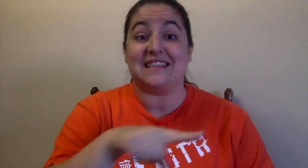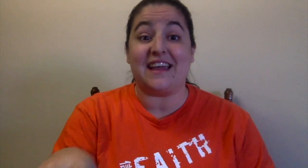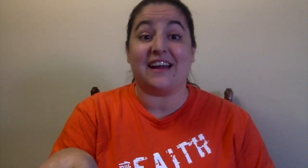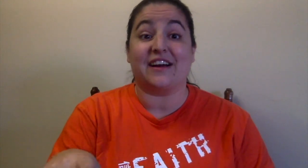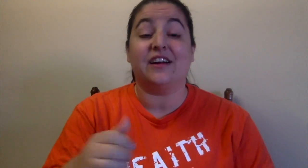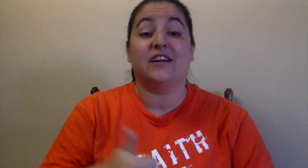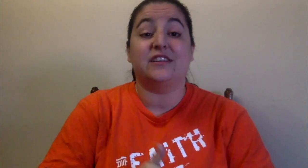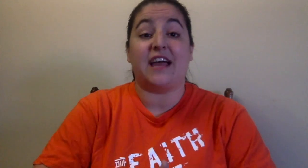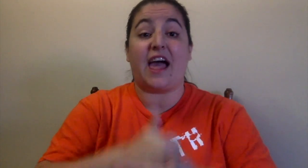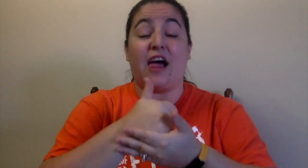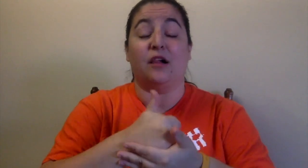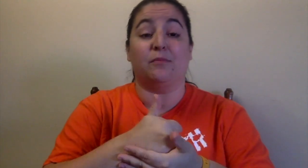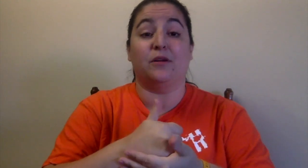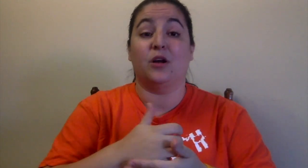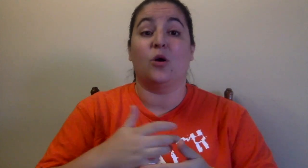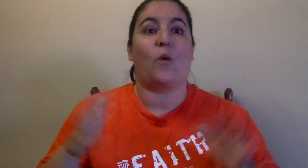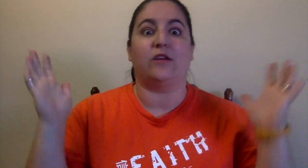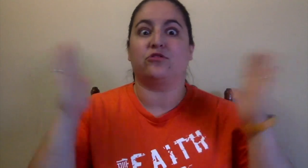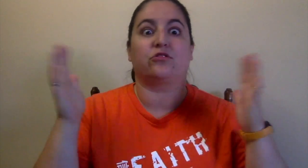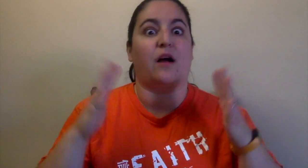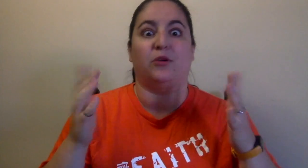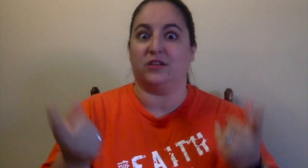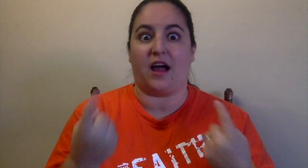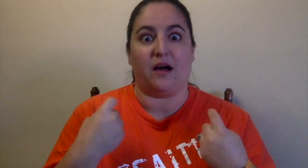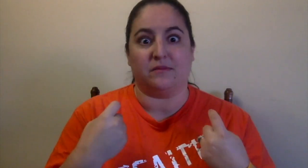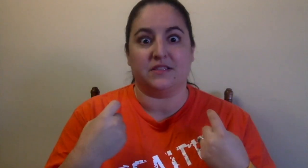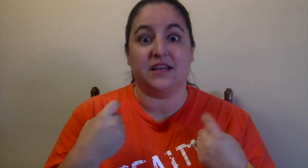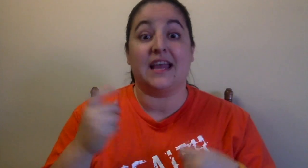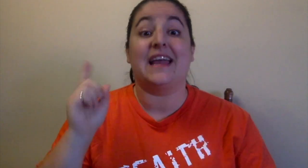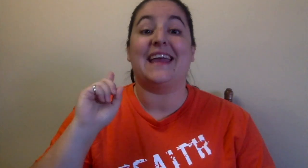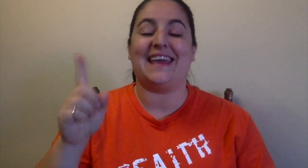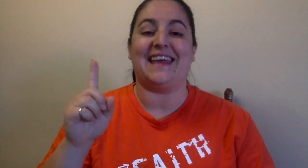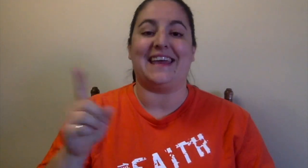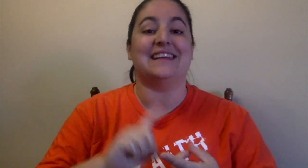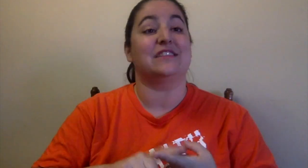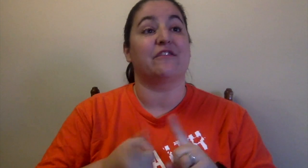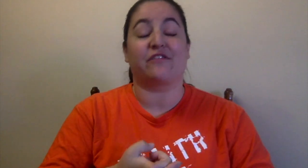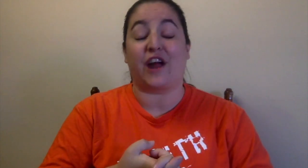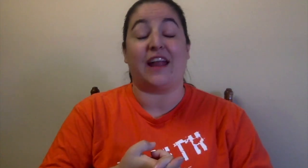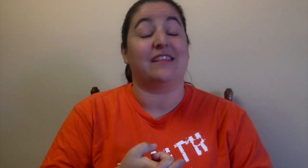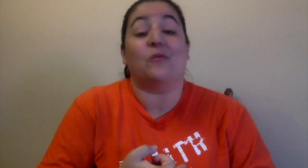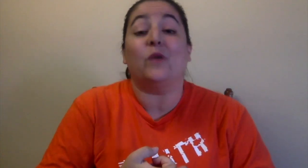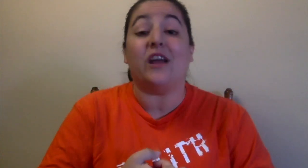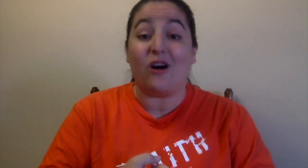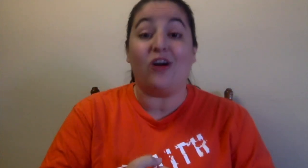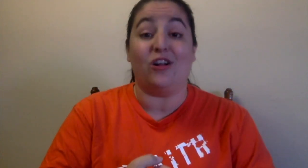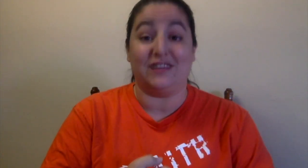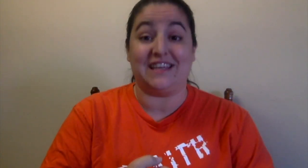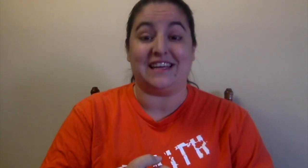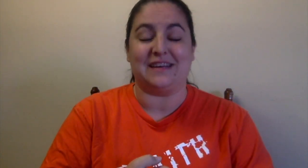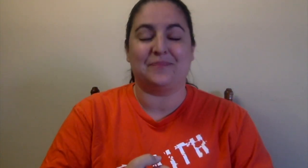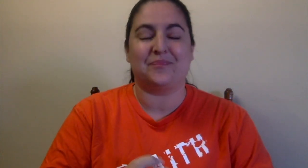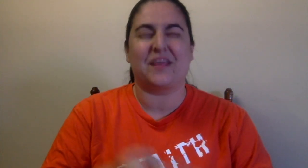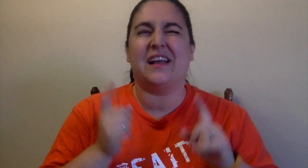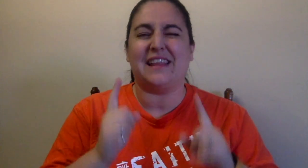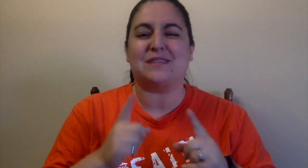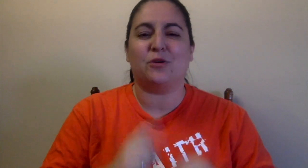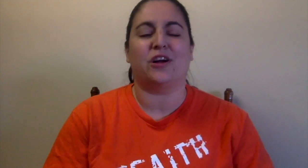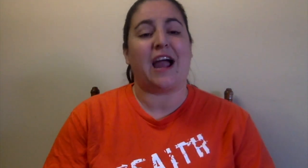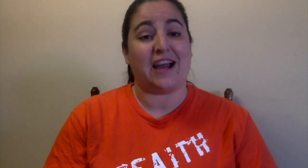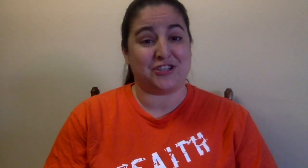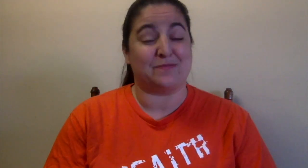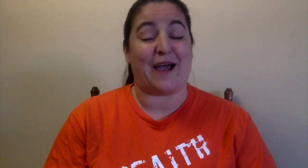Proverbs 17:17. That description of a friend sounds just like Jesus to me. Jesus loves us